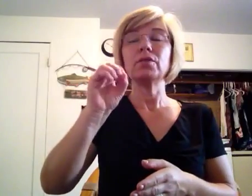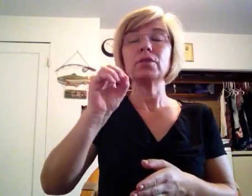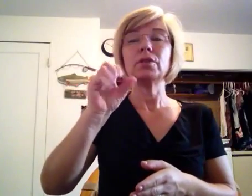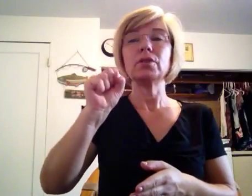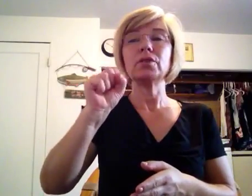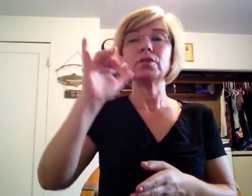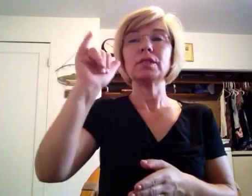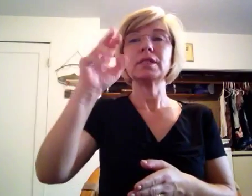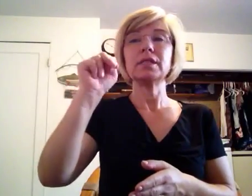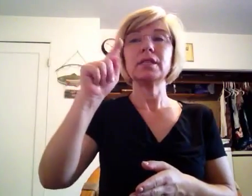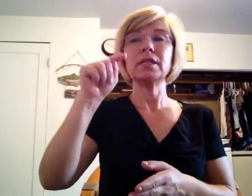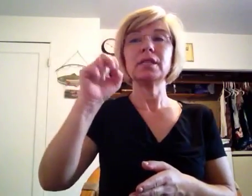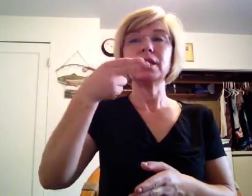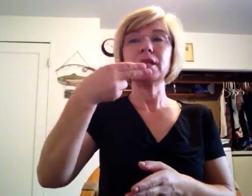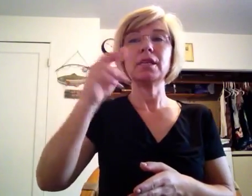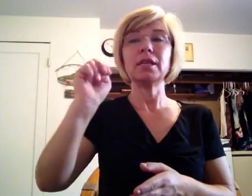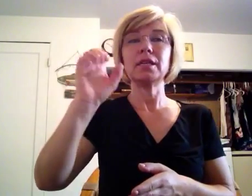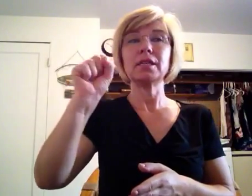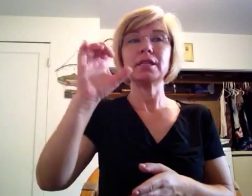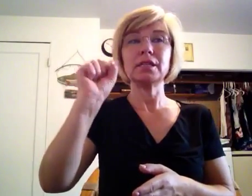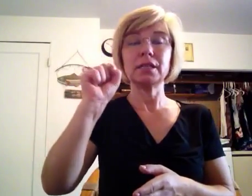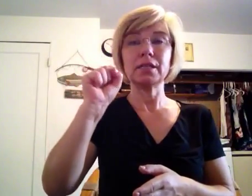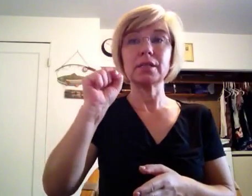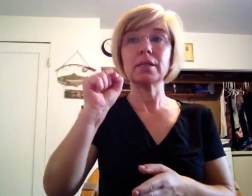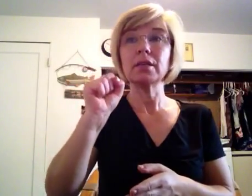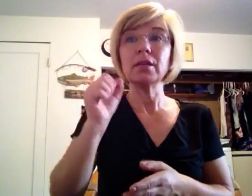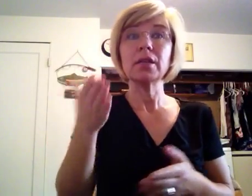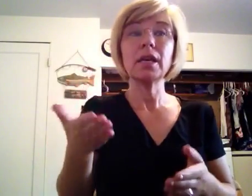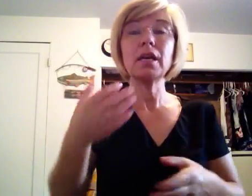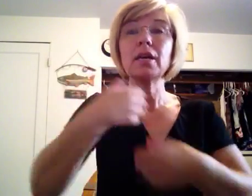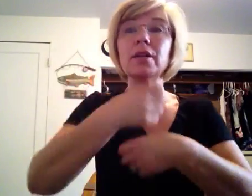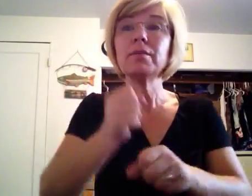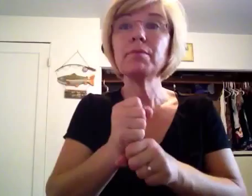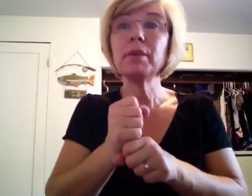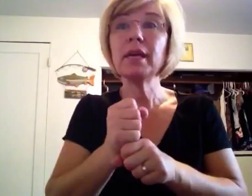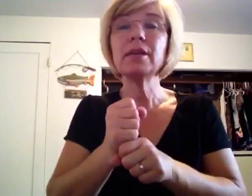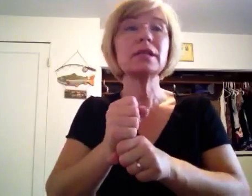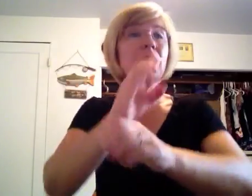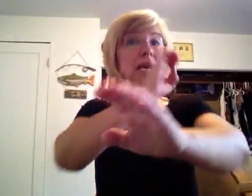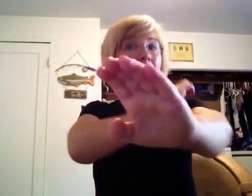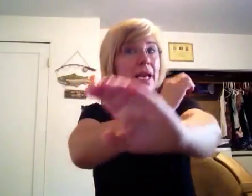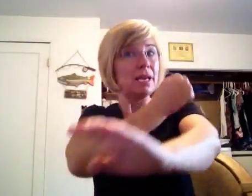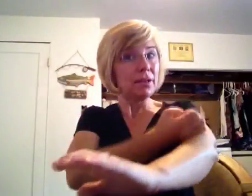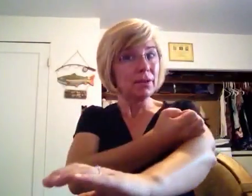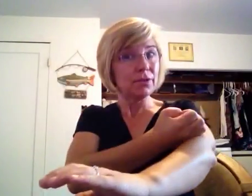sunlight, water, and nutrients to get energy. This process is called photosynthesis.